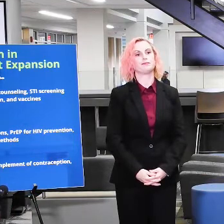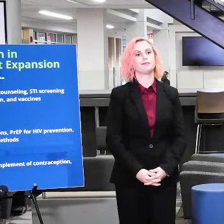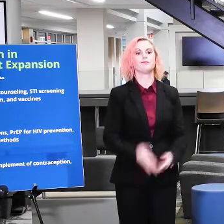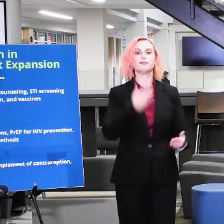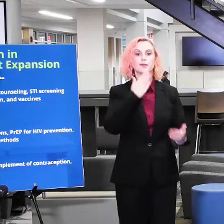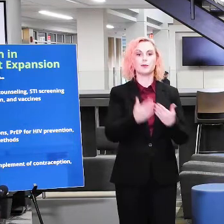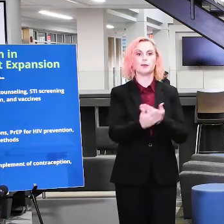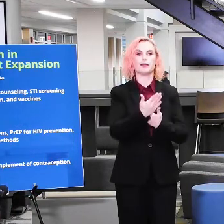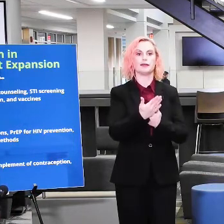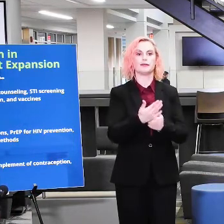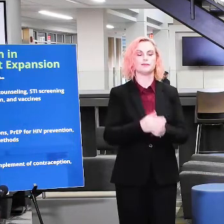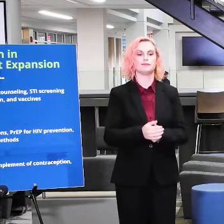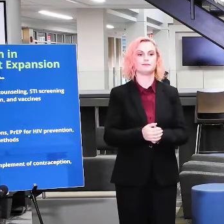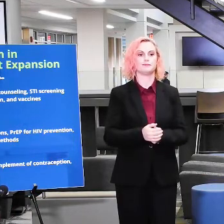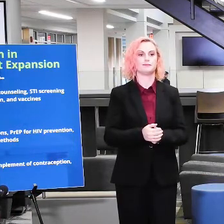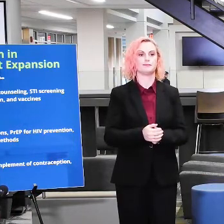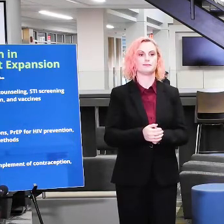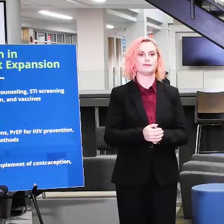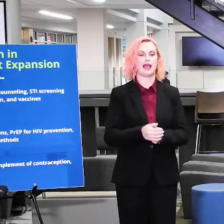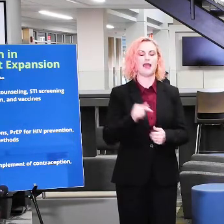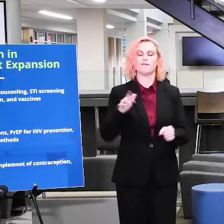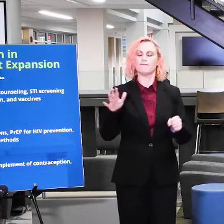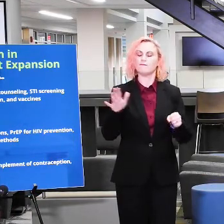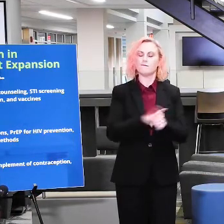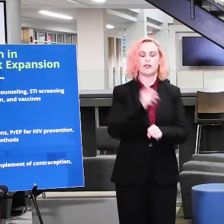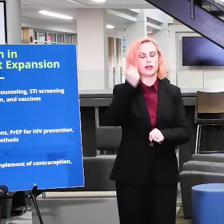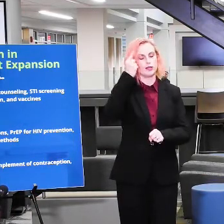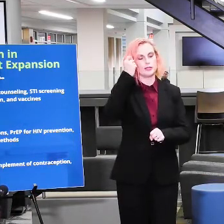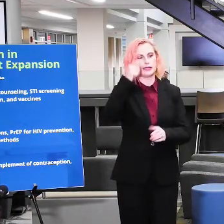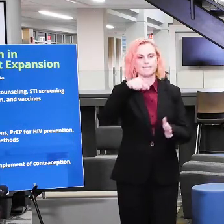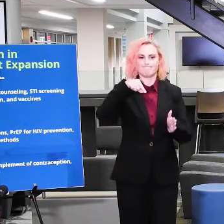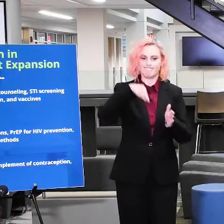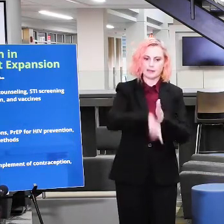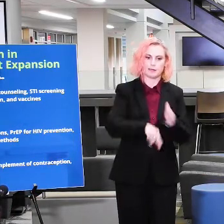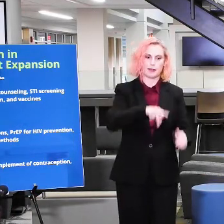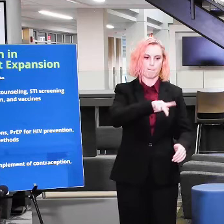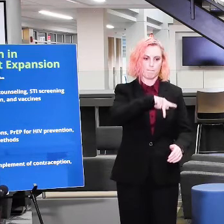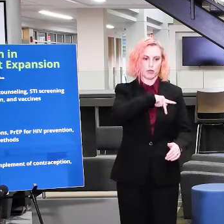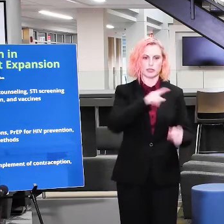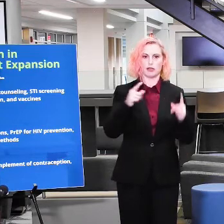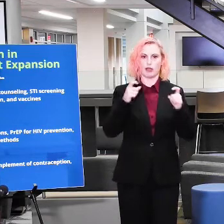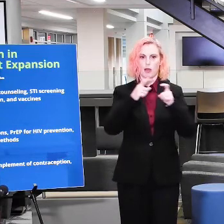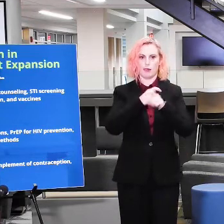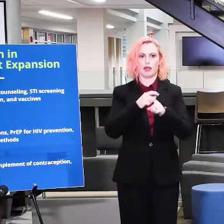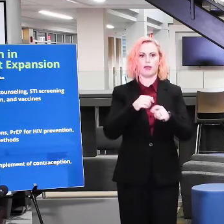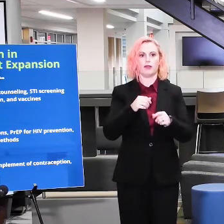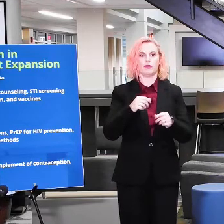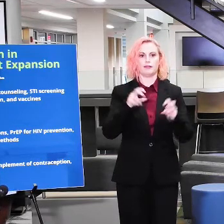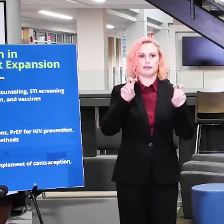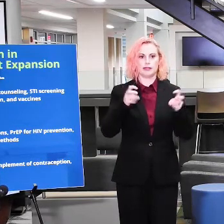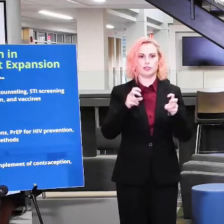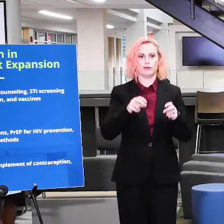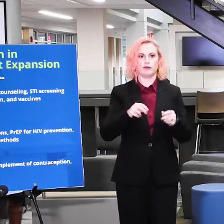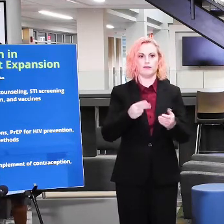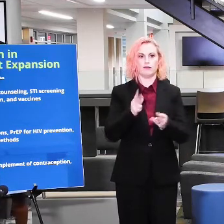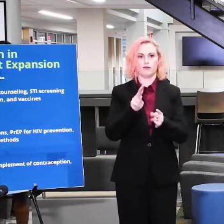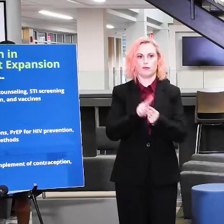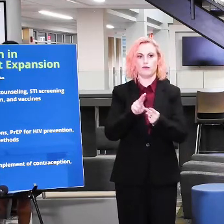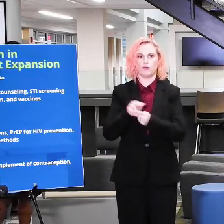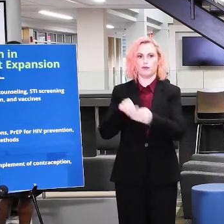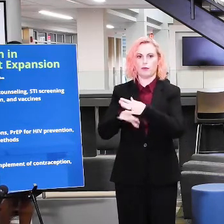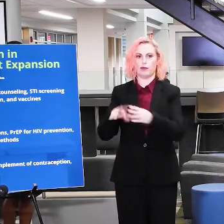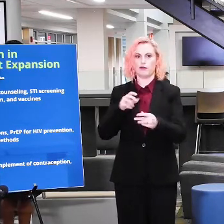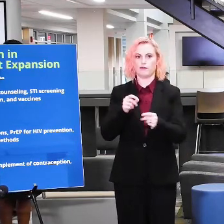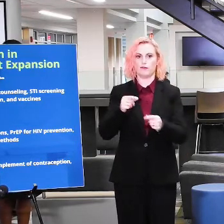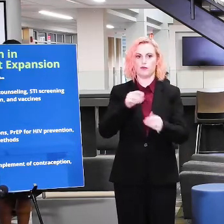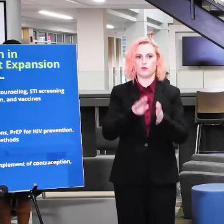Good morning. I fully understand how deeply personal and complicated the issue of reproductive rights are. I